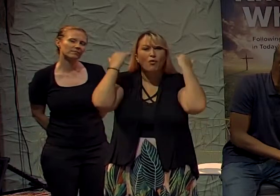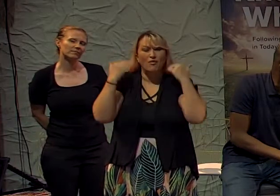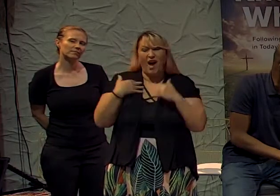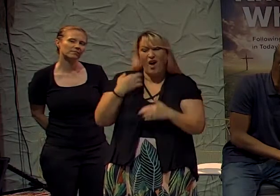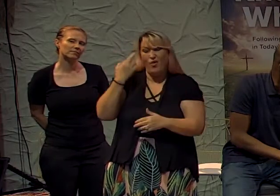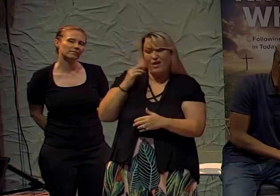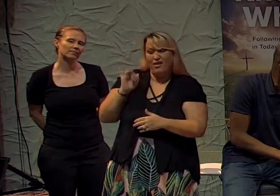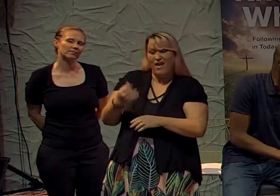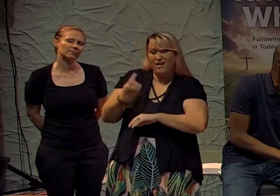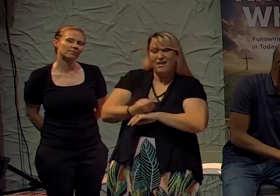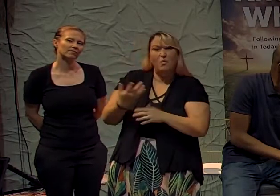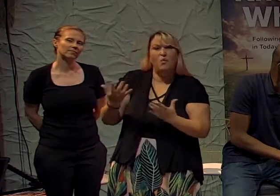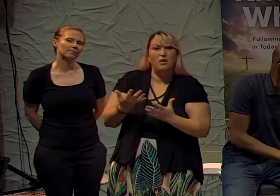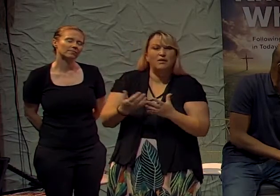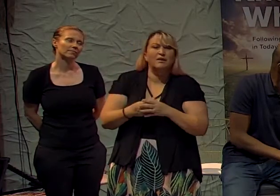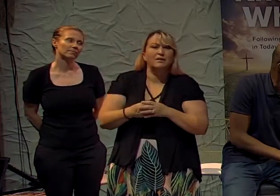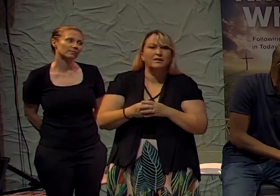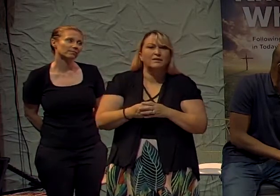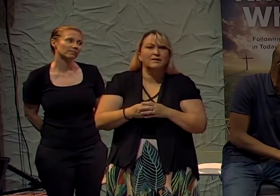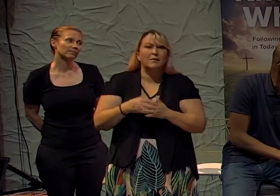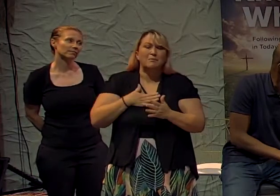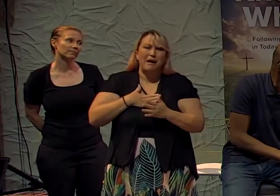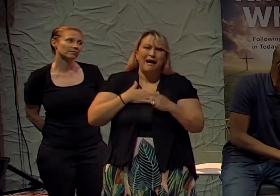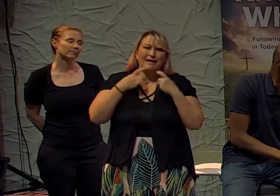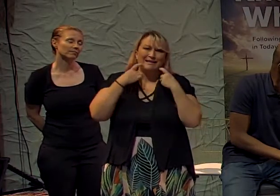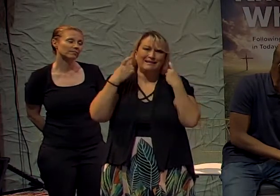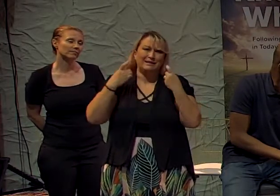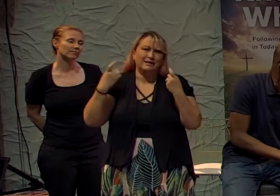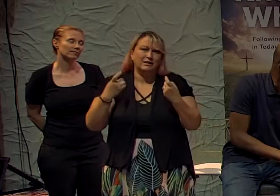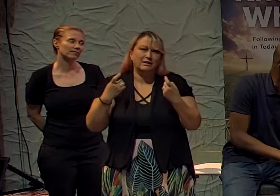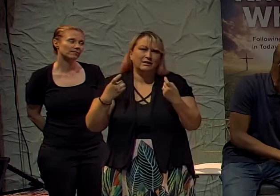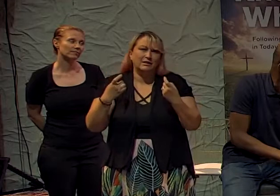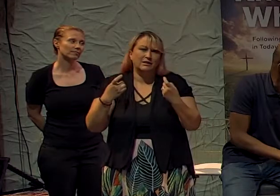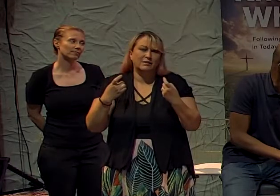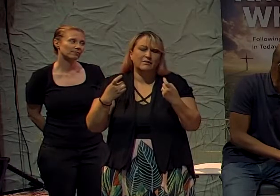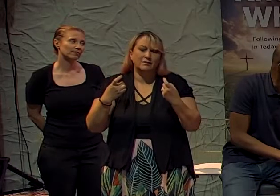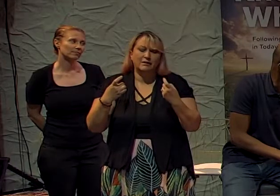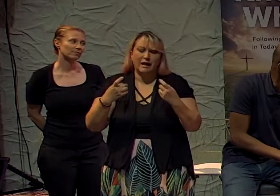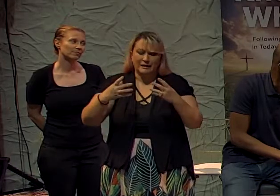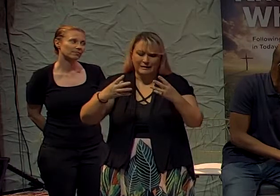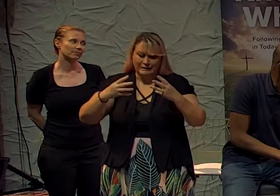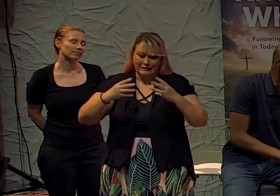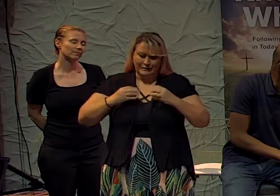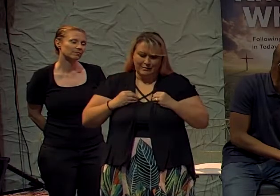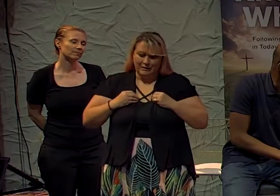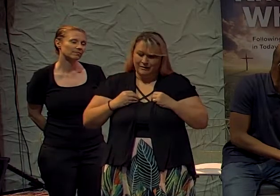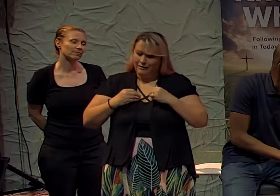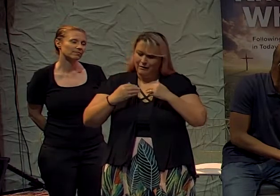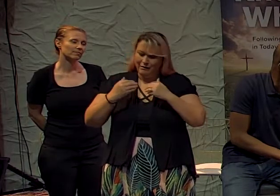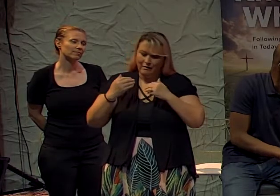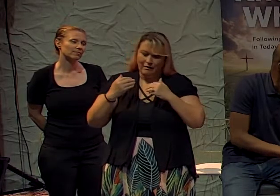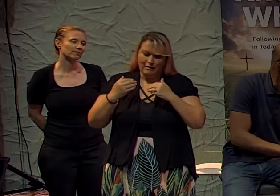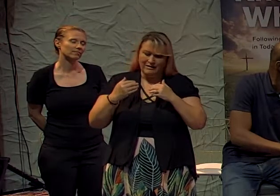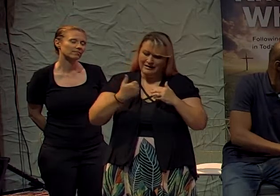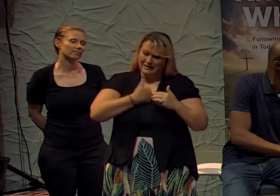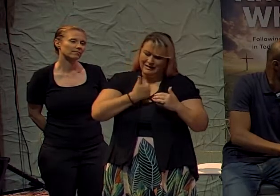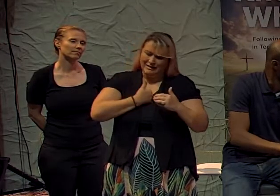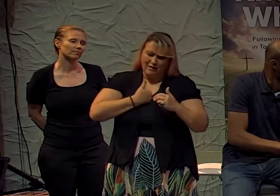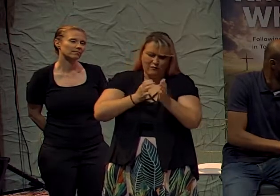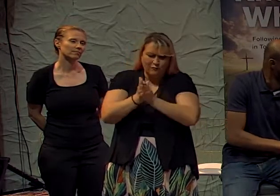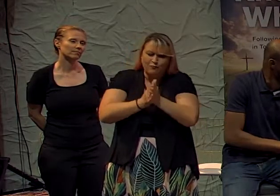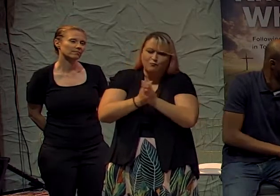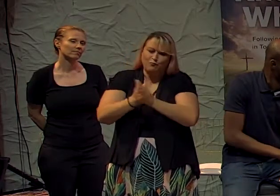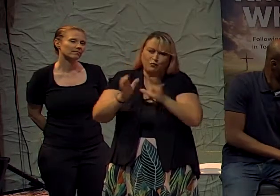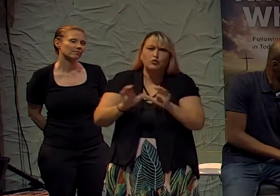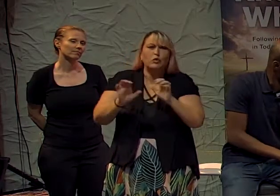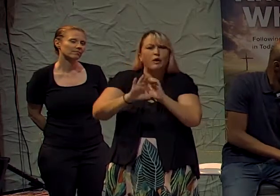Jim realized that day, was my sin was taking on and being very self-efficient. I thought, I could do it all.